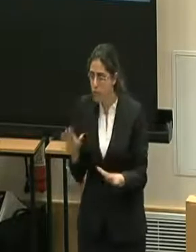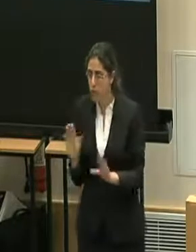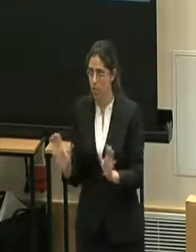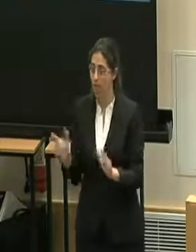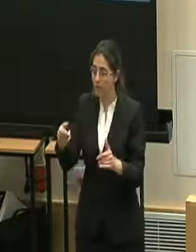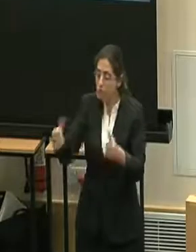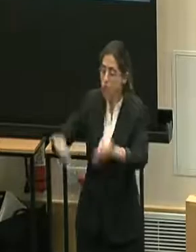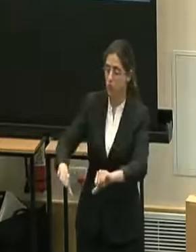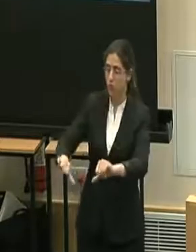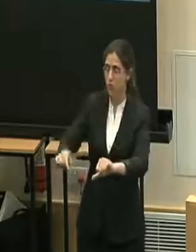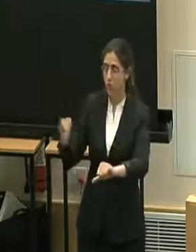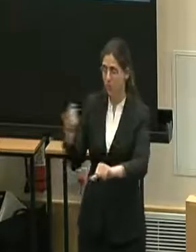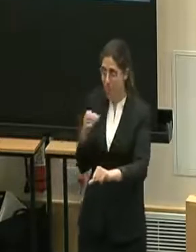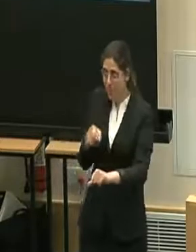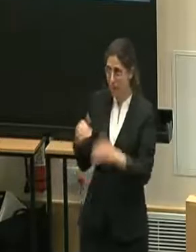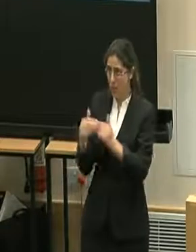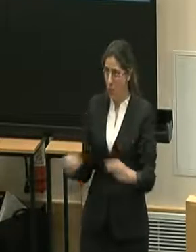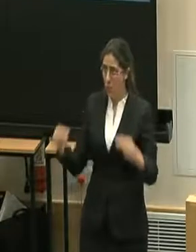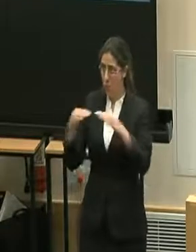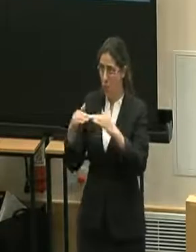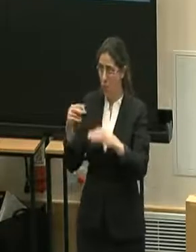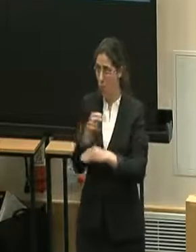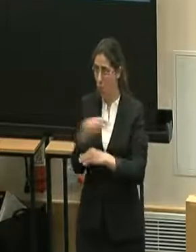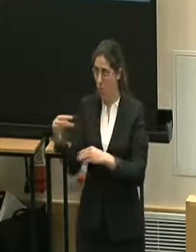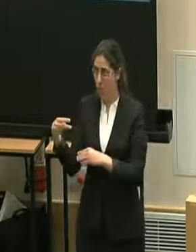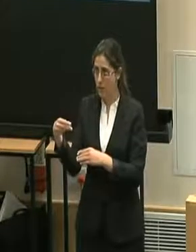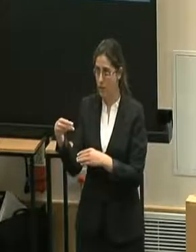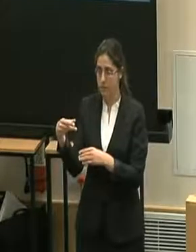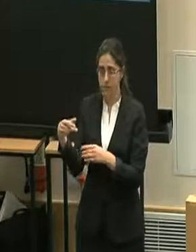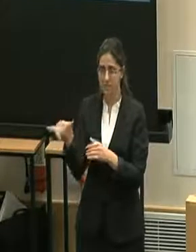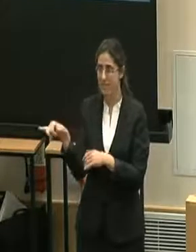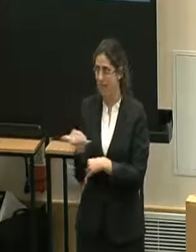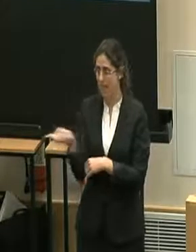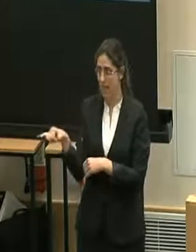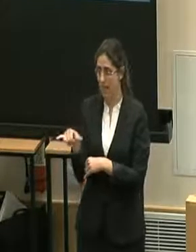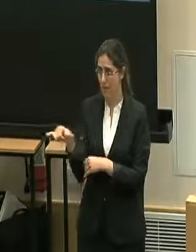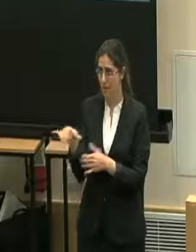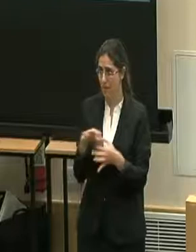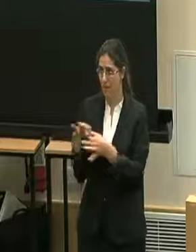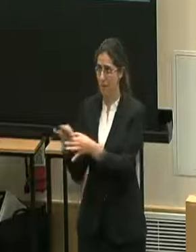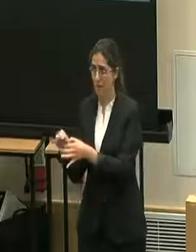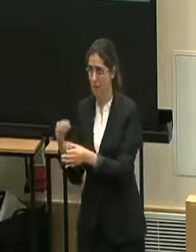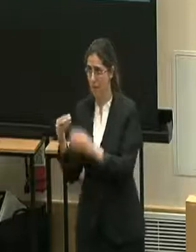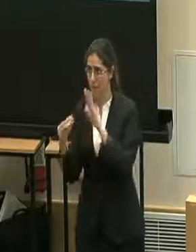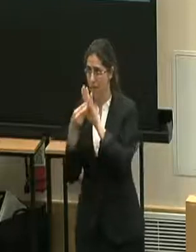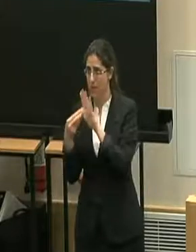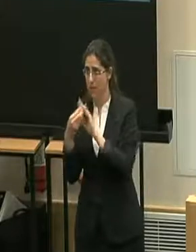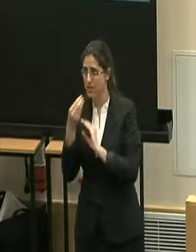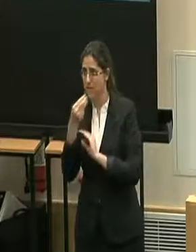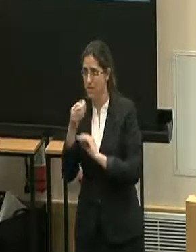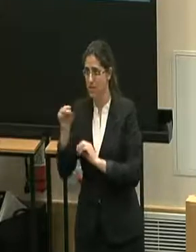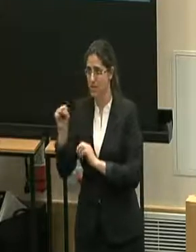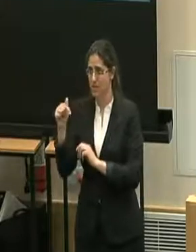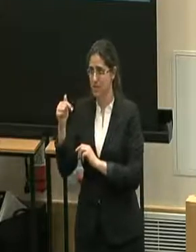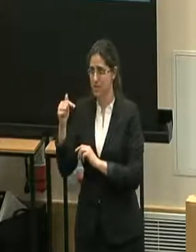So that form of equality is perfectly equivalent with starvation. There